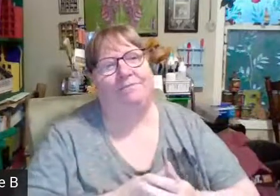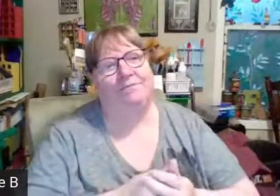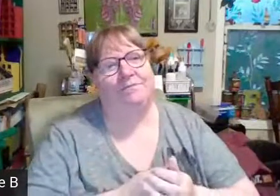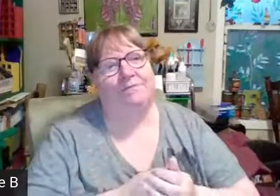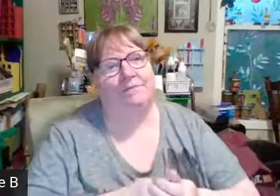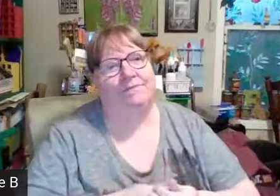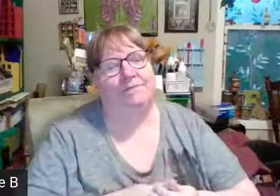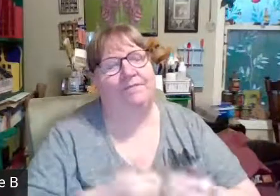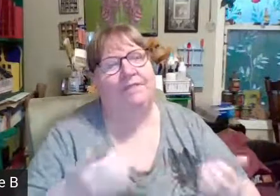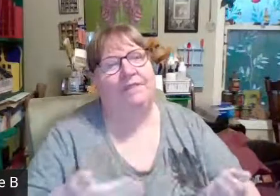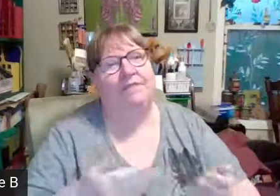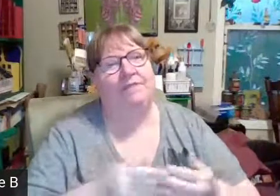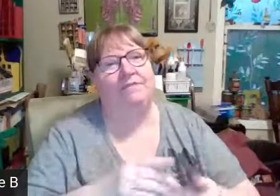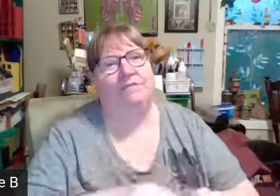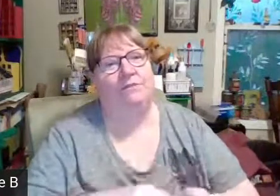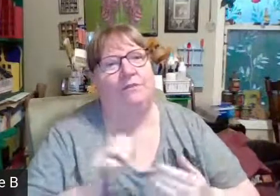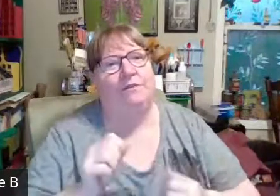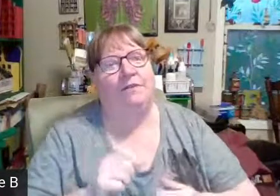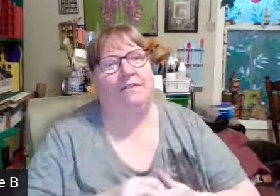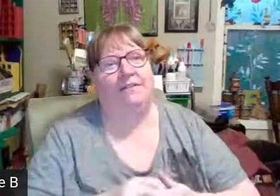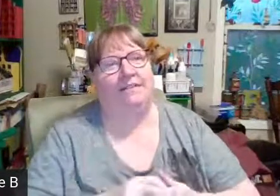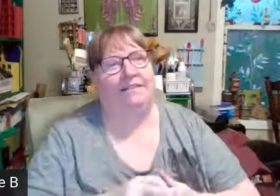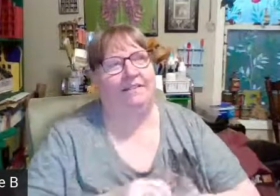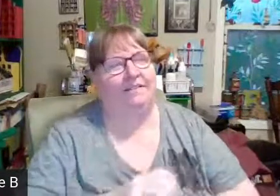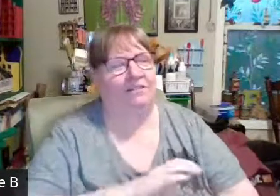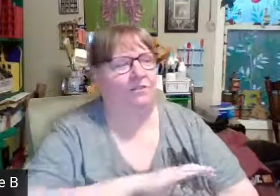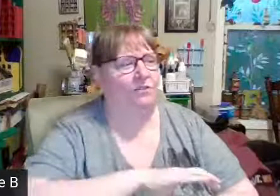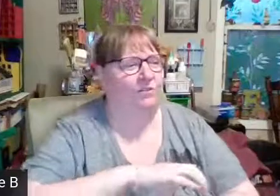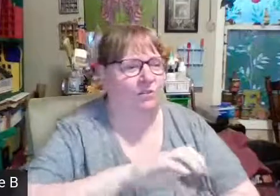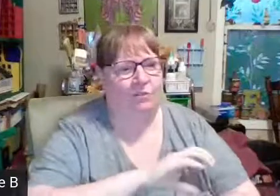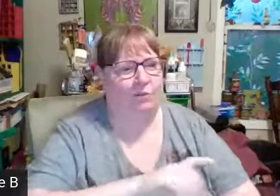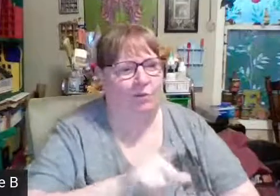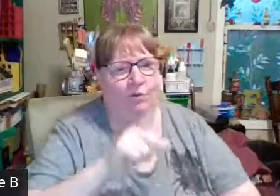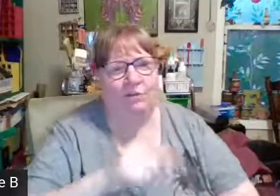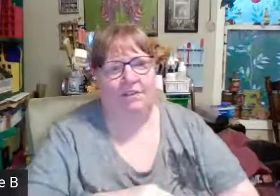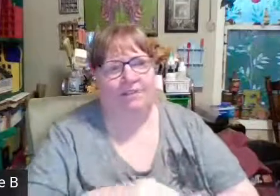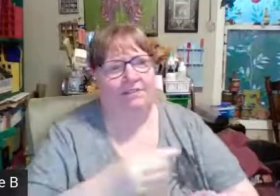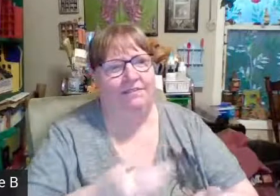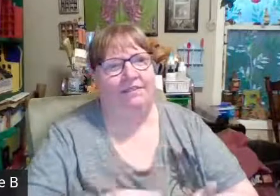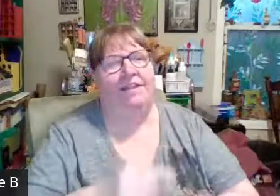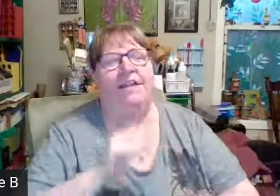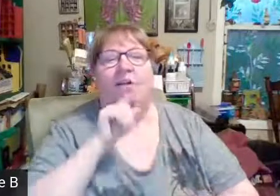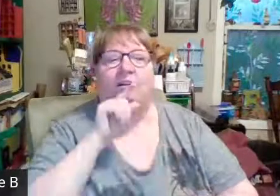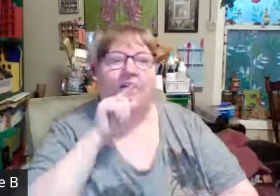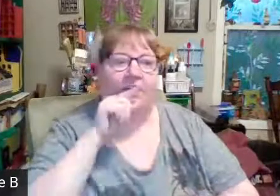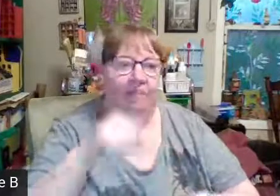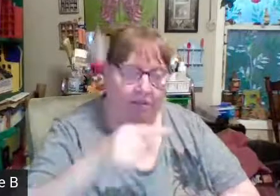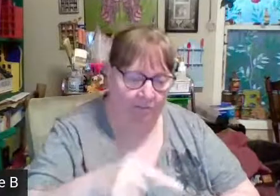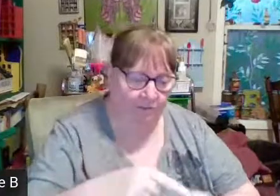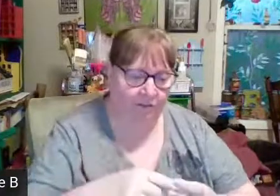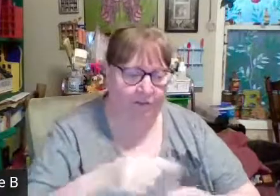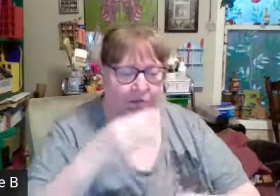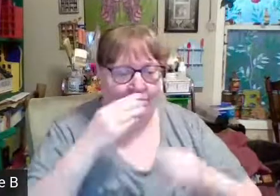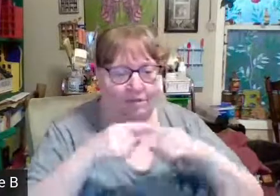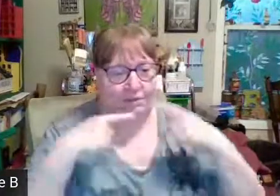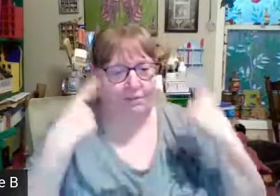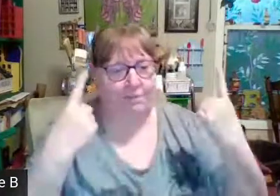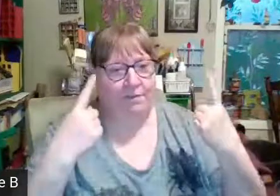something. Let's see what they want. Well, they can go to this wish list and or